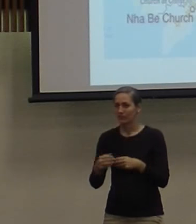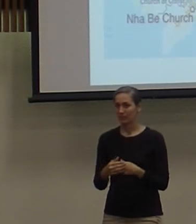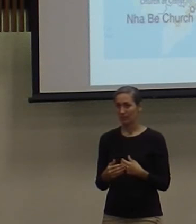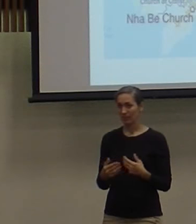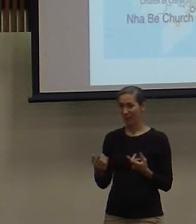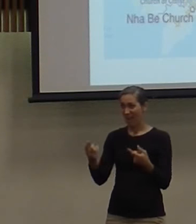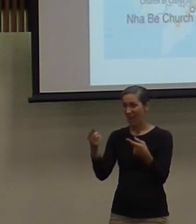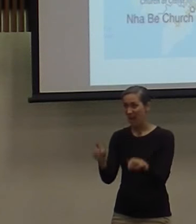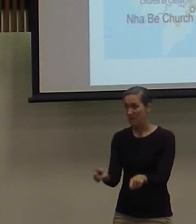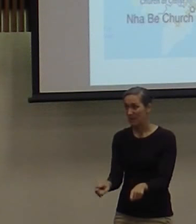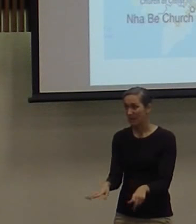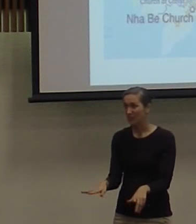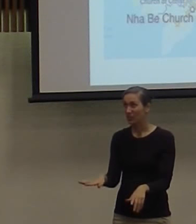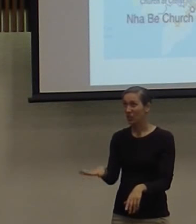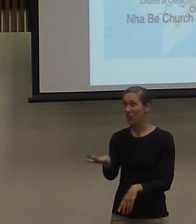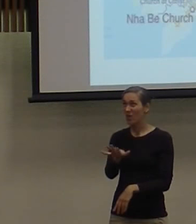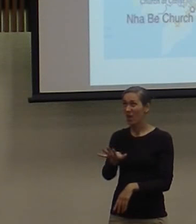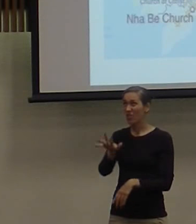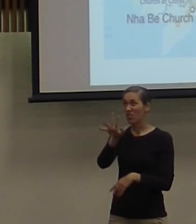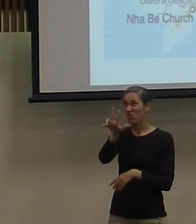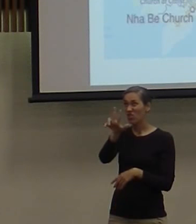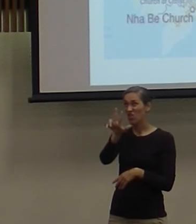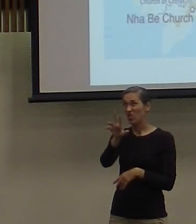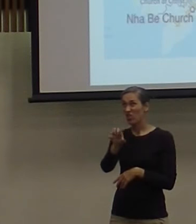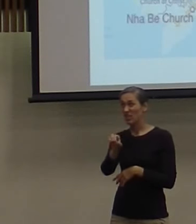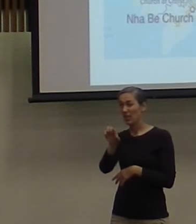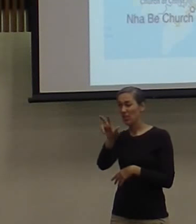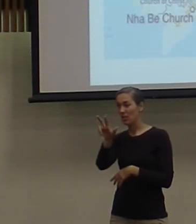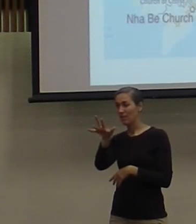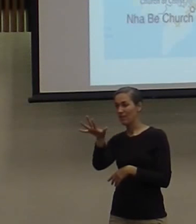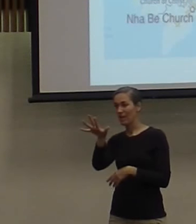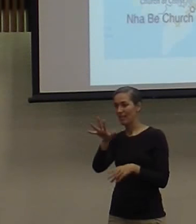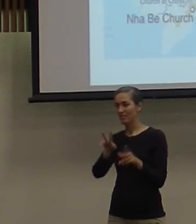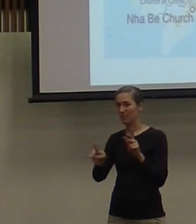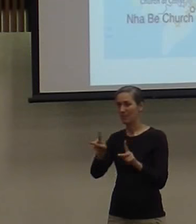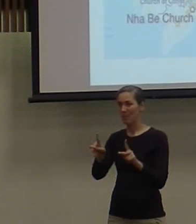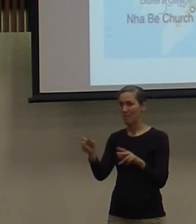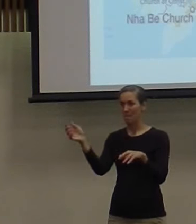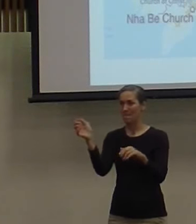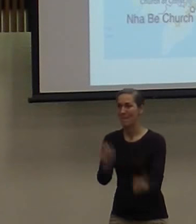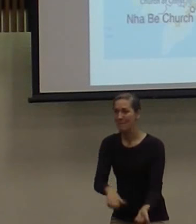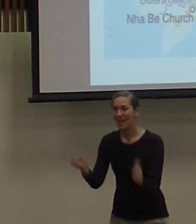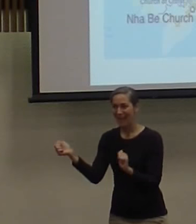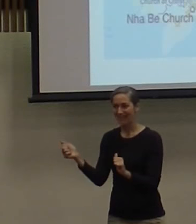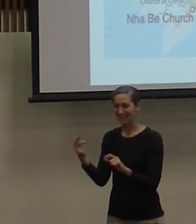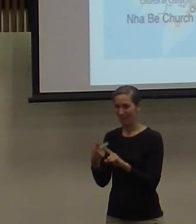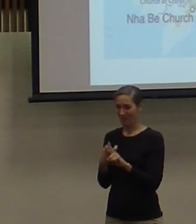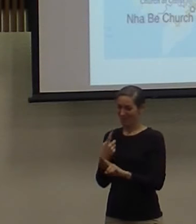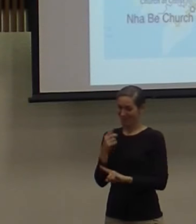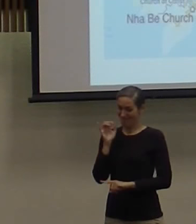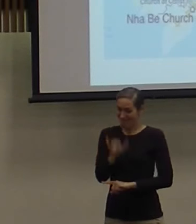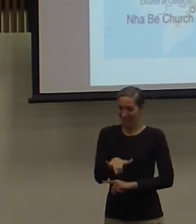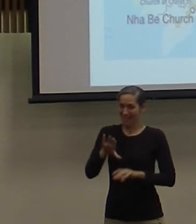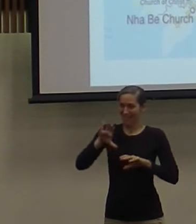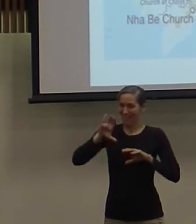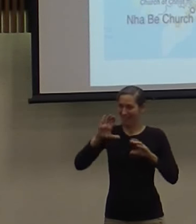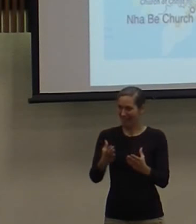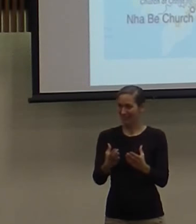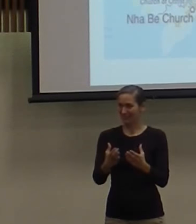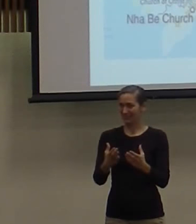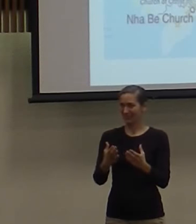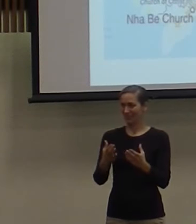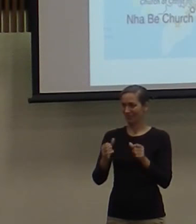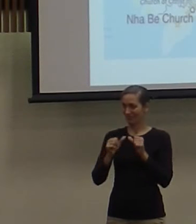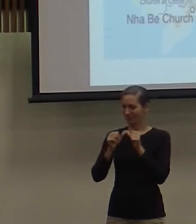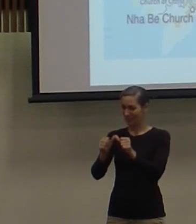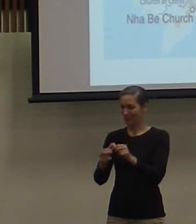about 30 to 35 people were baptized into Christ. Yes, and the numbers just keep going up about